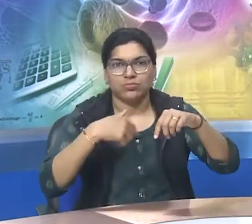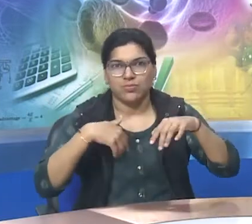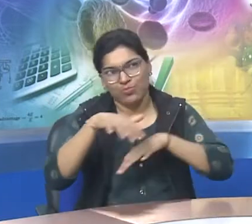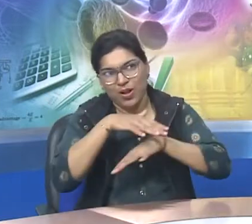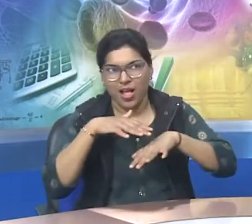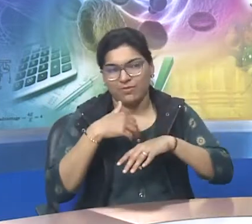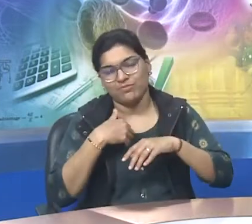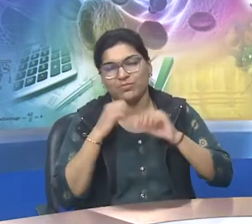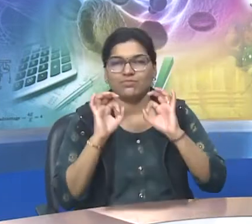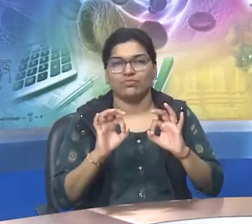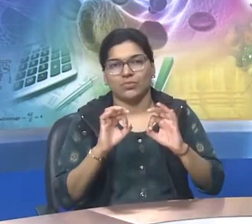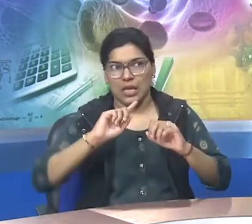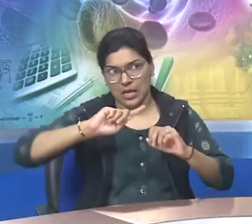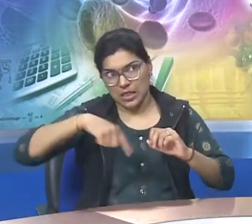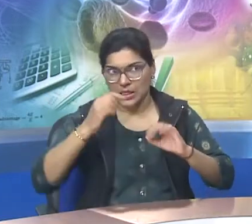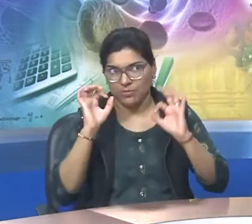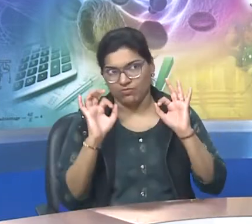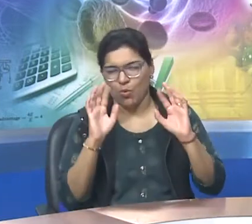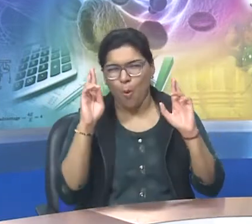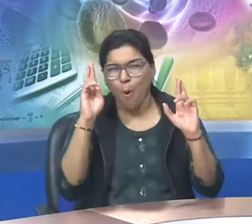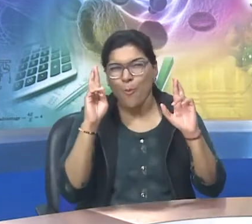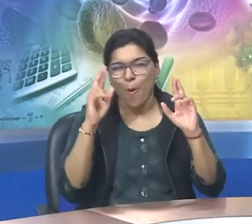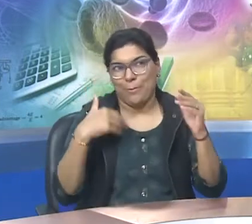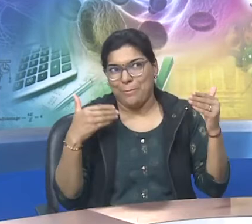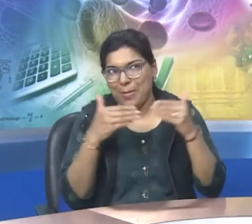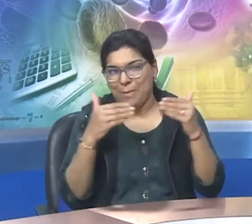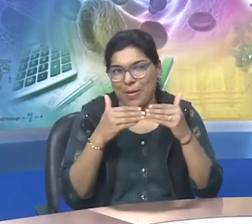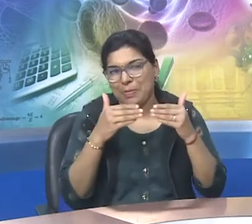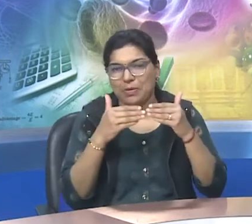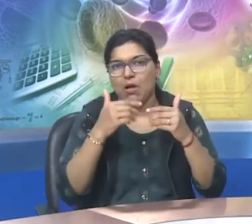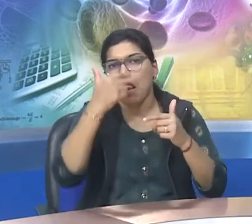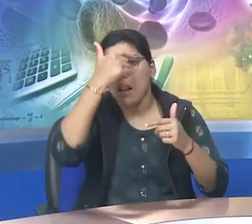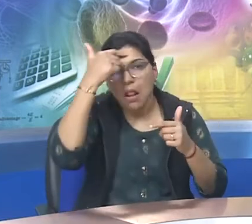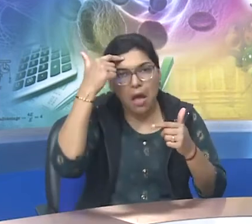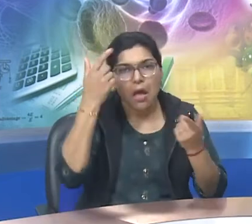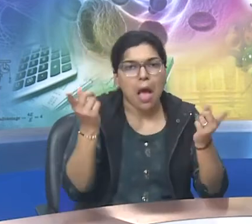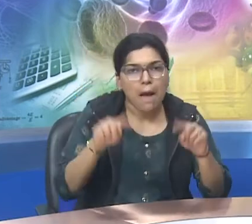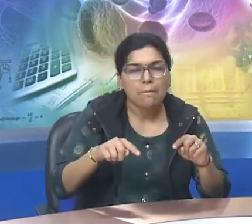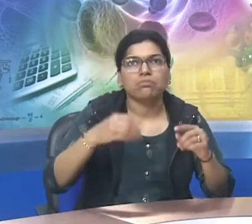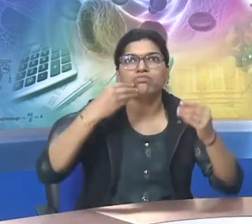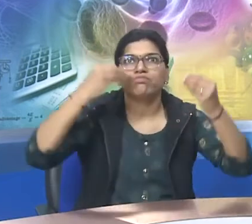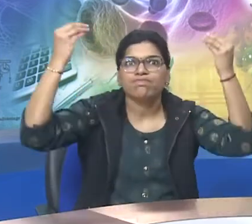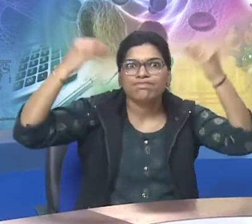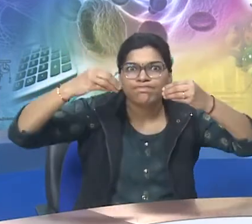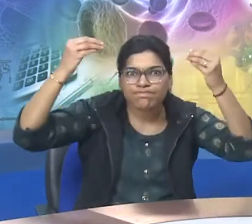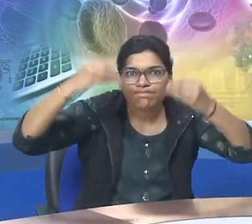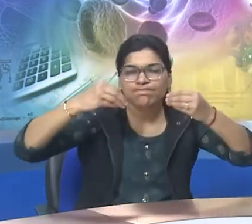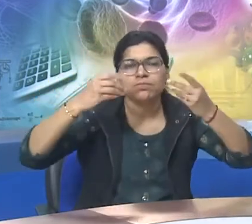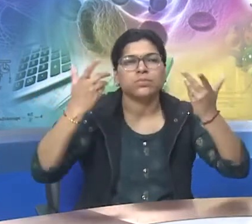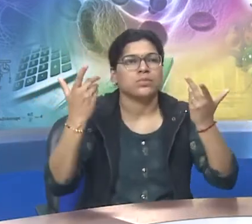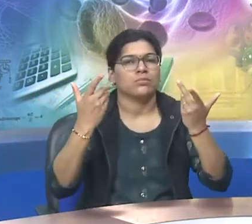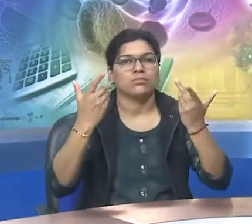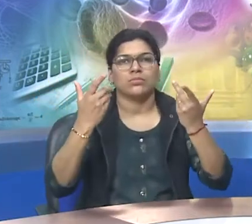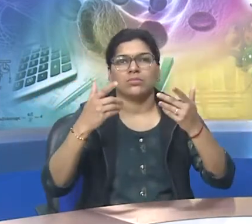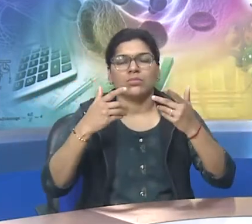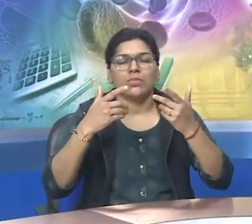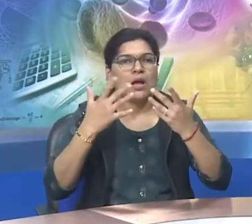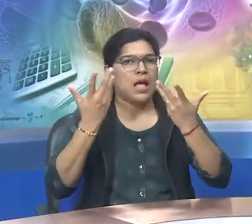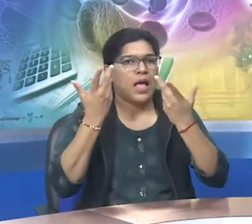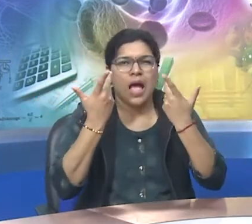success, then you say that it is in my bad luck. Or